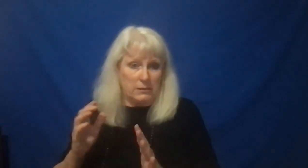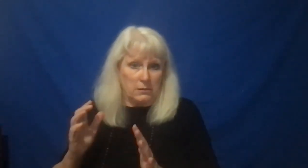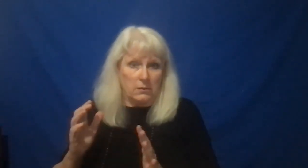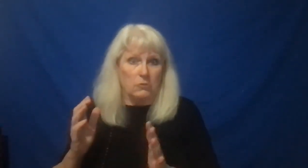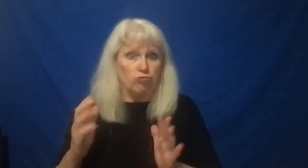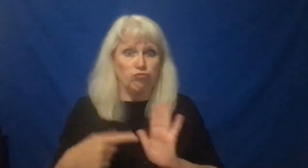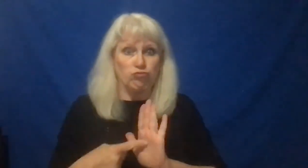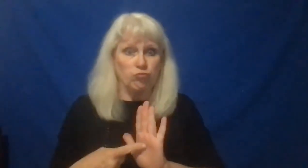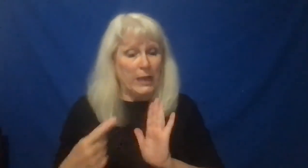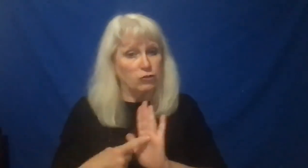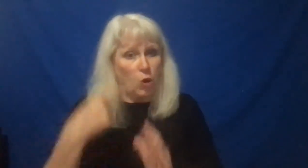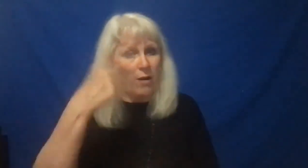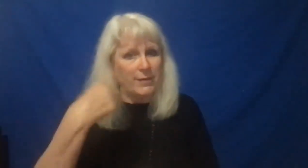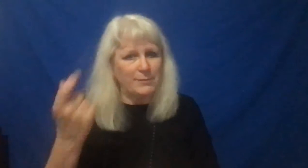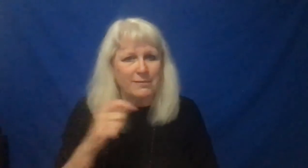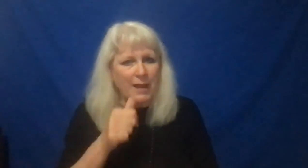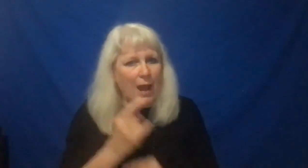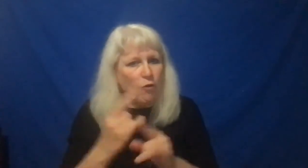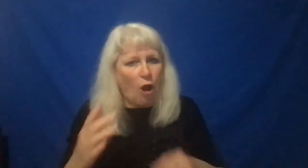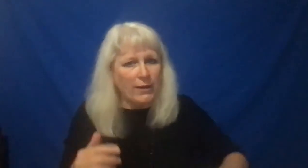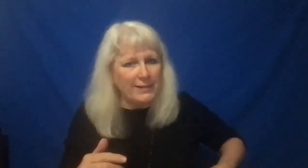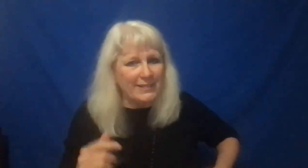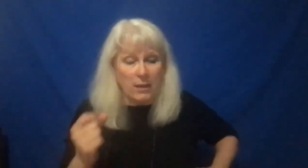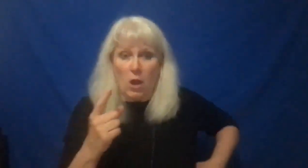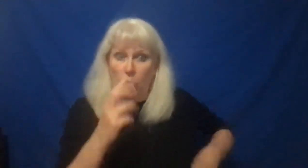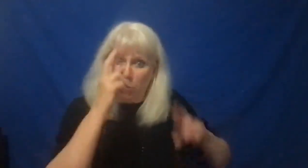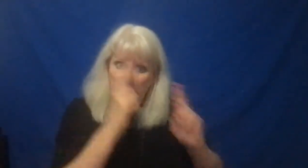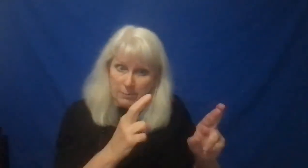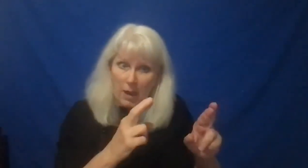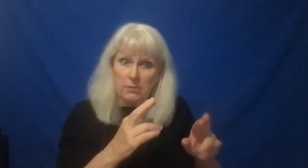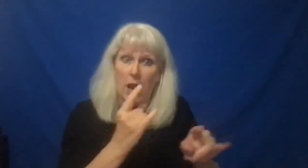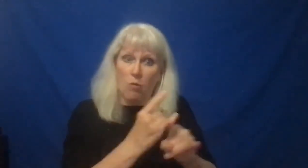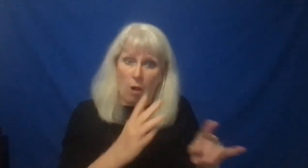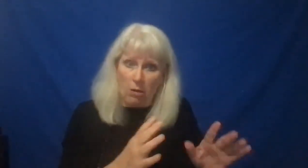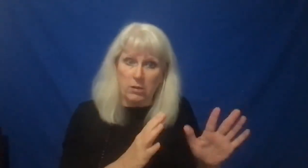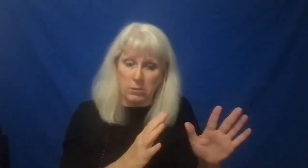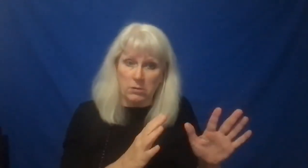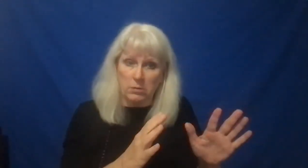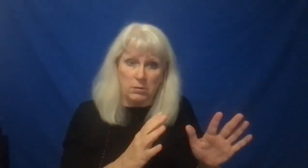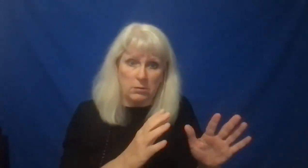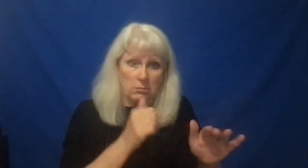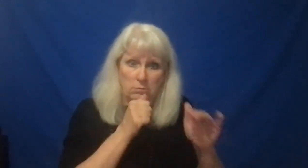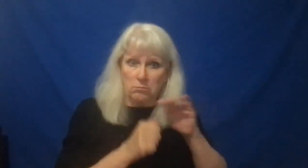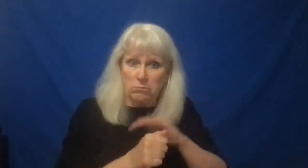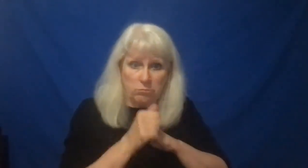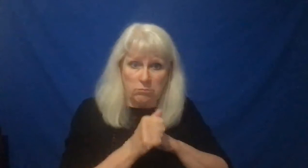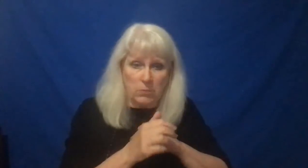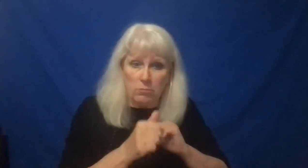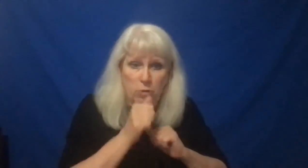who respect the anonymity piece, but are not bound by the anonymity as the